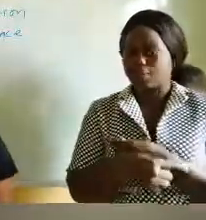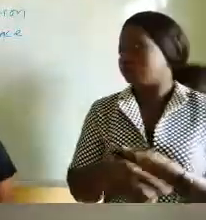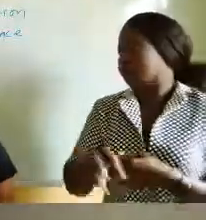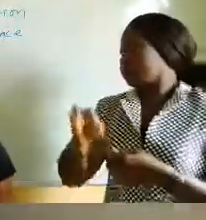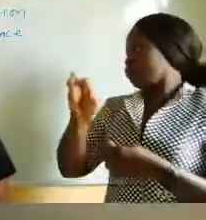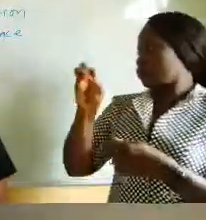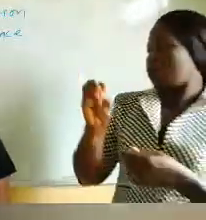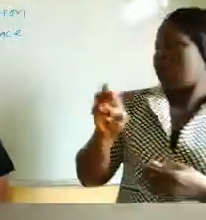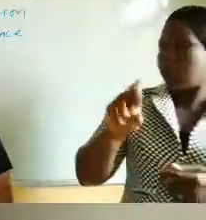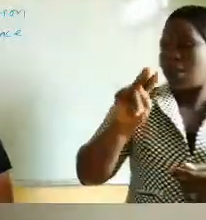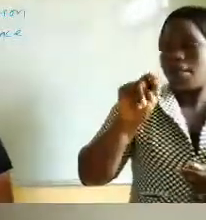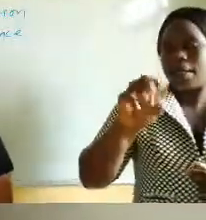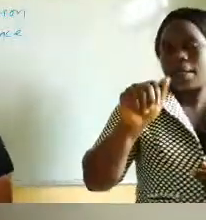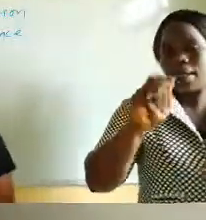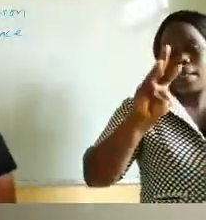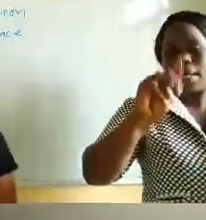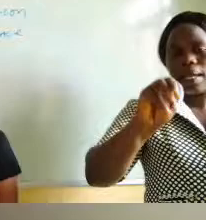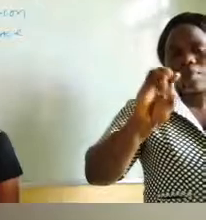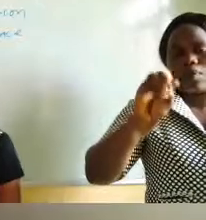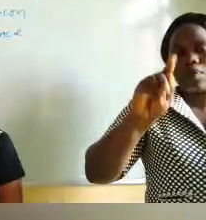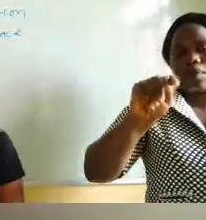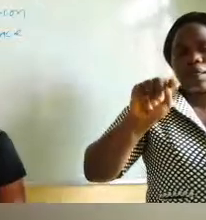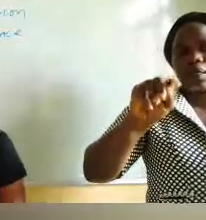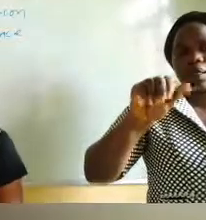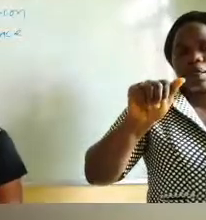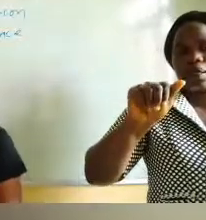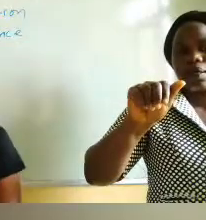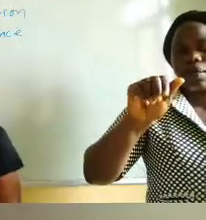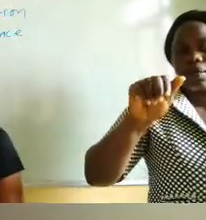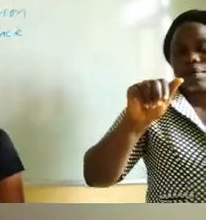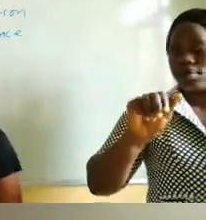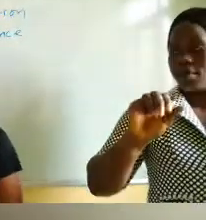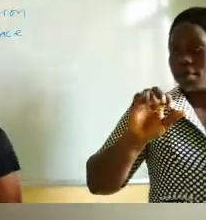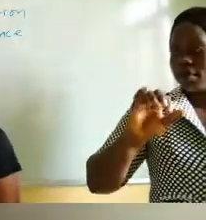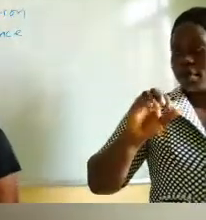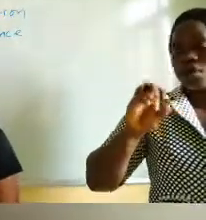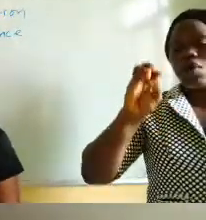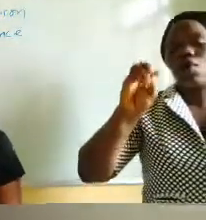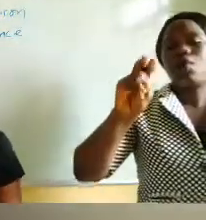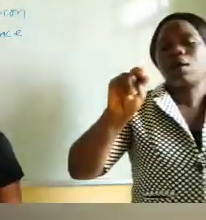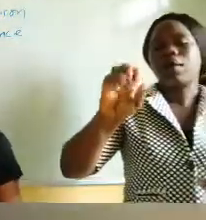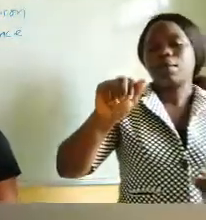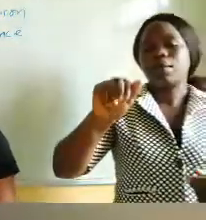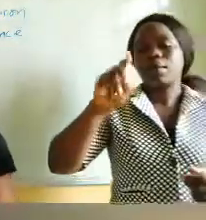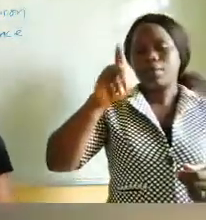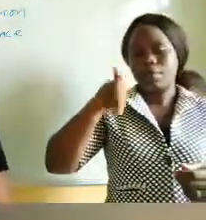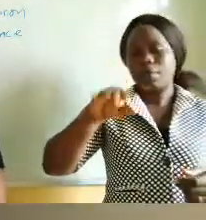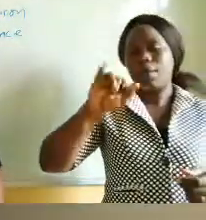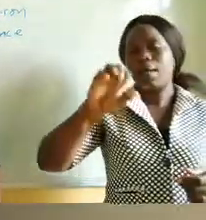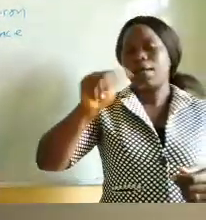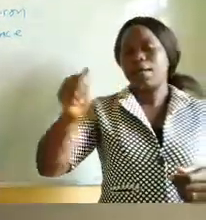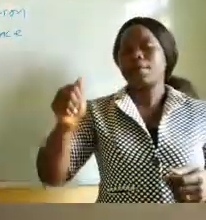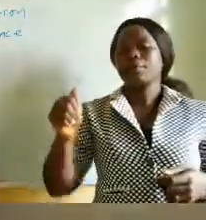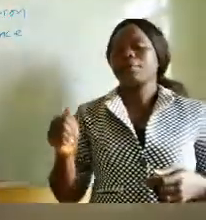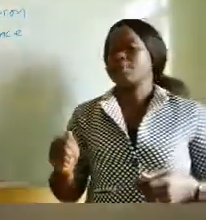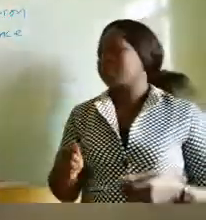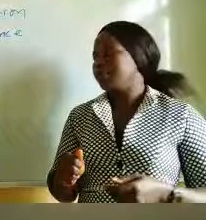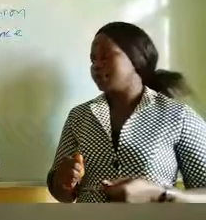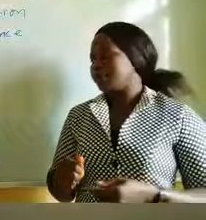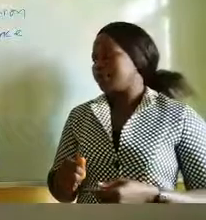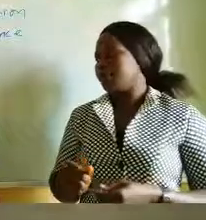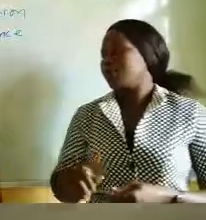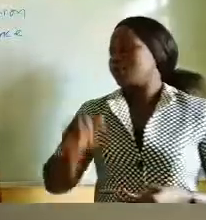is onomatopoeia. Some of you will be saying onomatopoeia. It is not onomatopoeia. It is